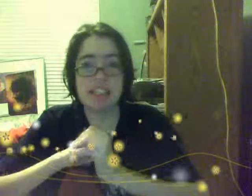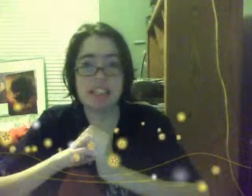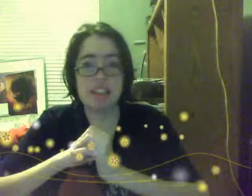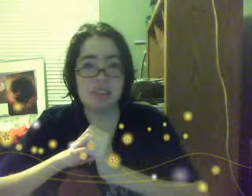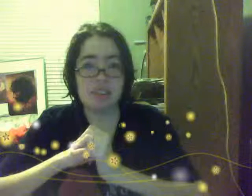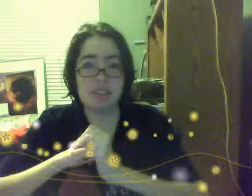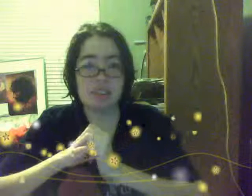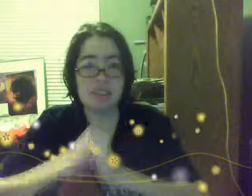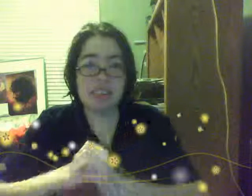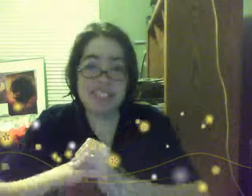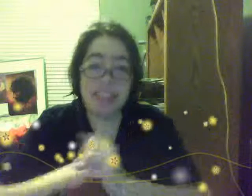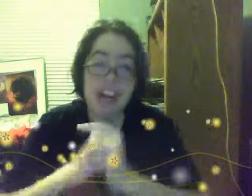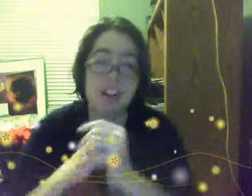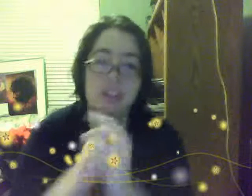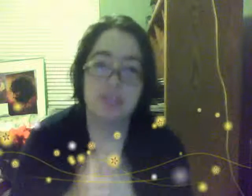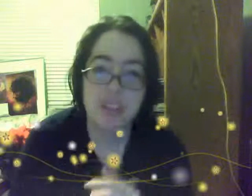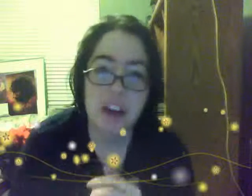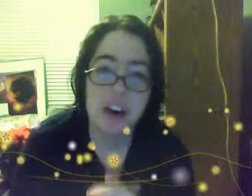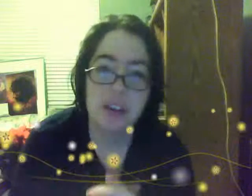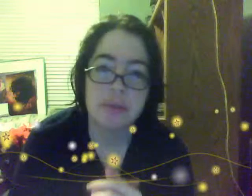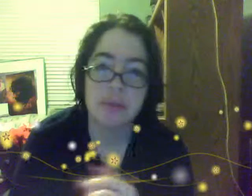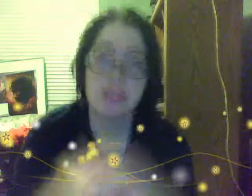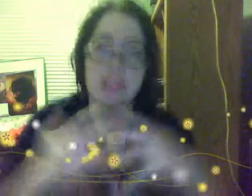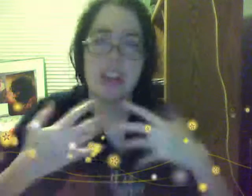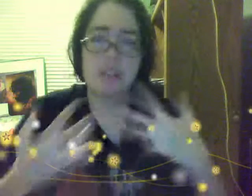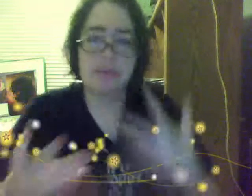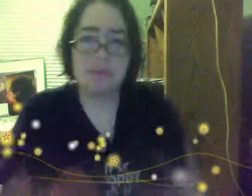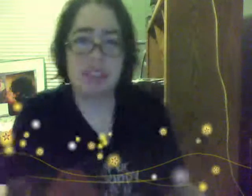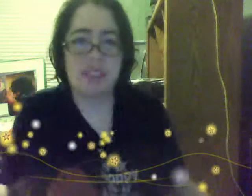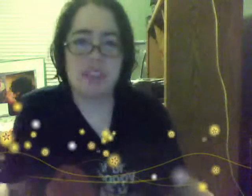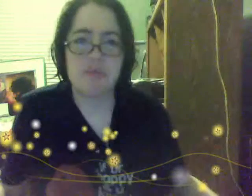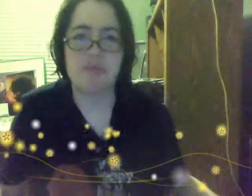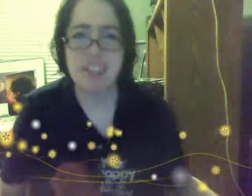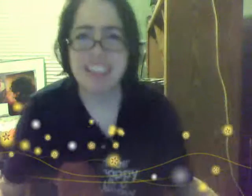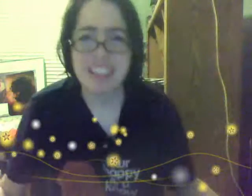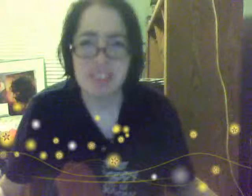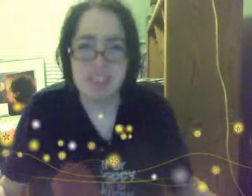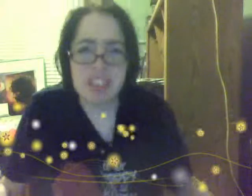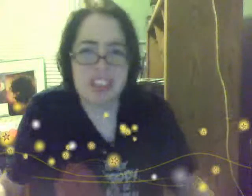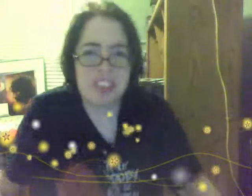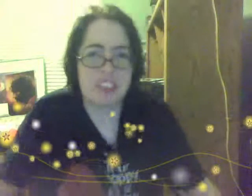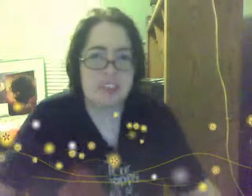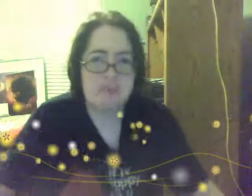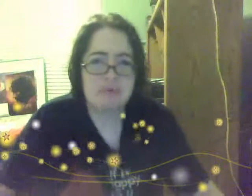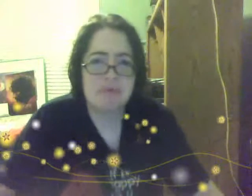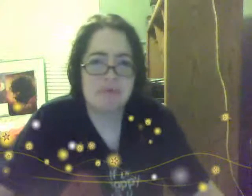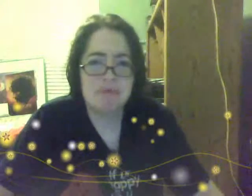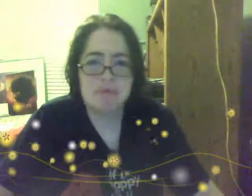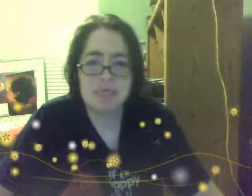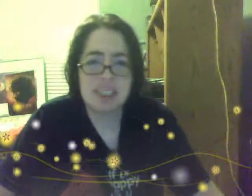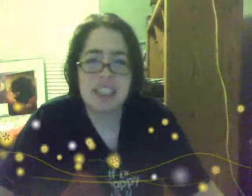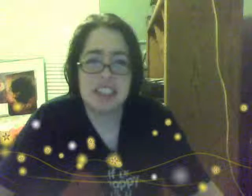you know, really cares for Tom. I don't believe they really ever shared a scene